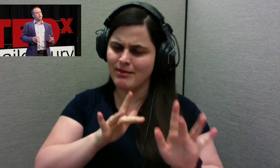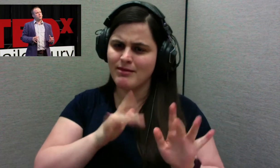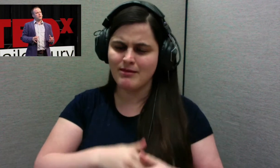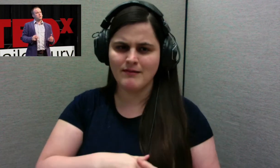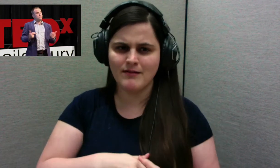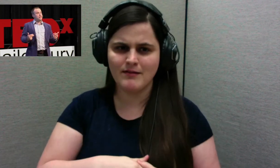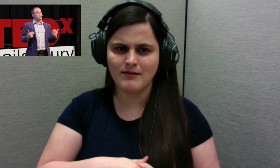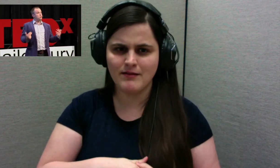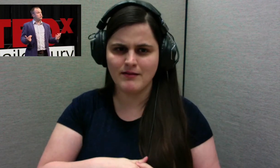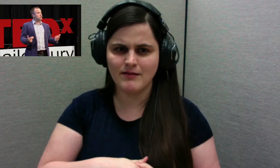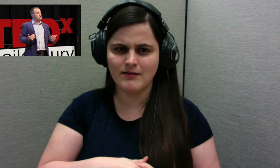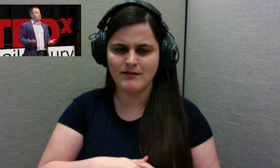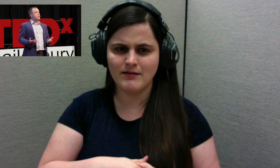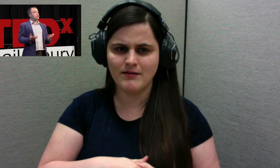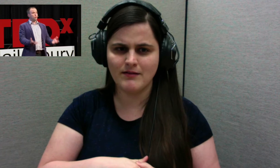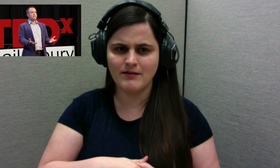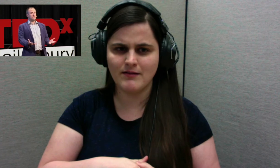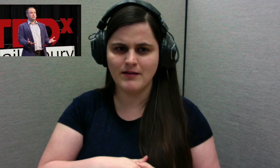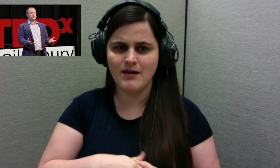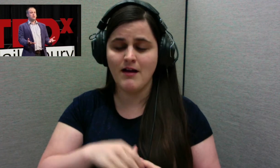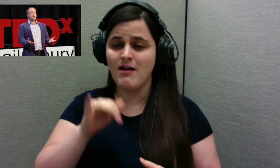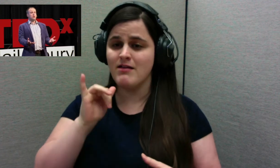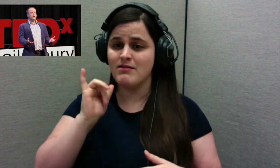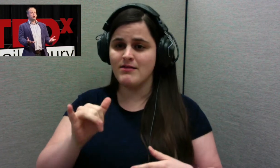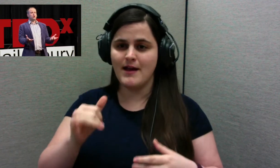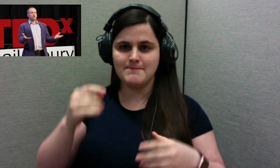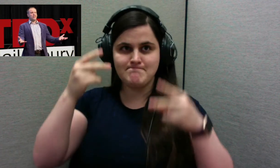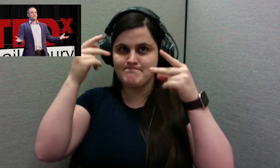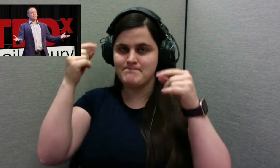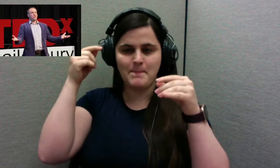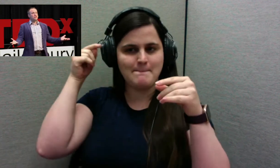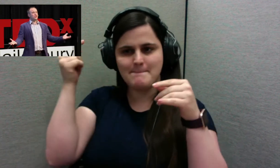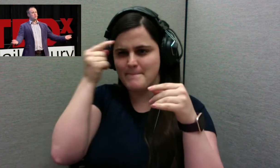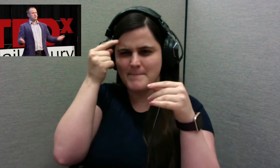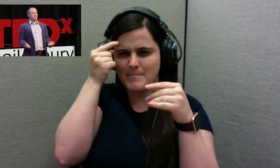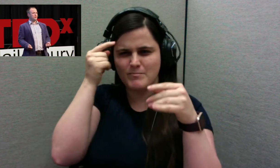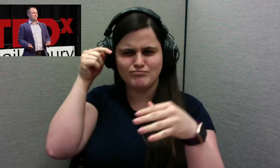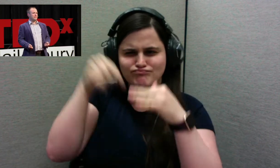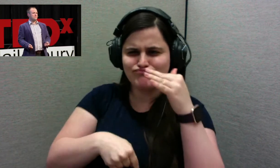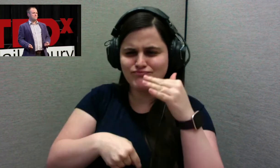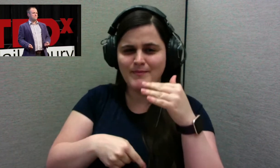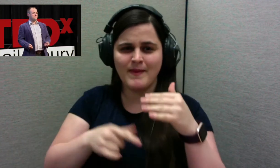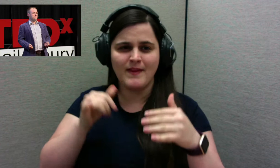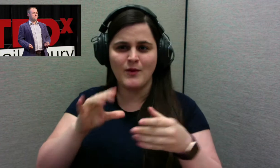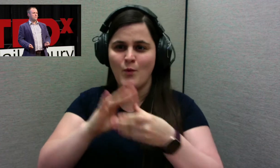with our surroundings that makes humans such great storytellers, such great consumers of